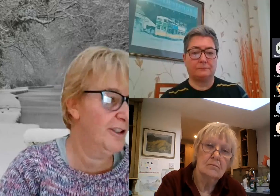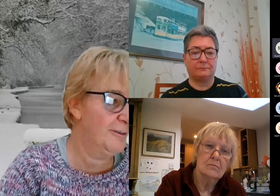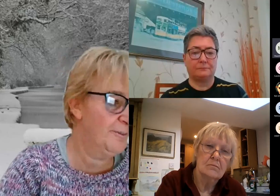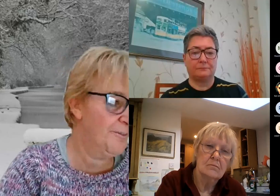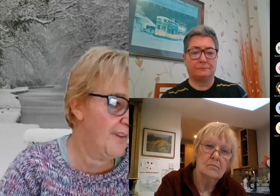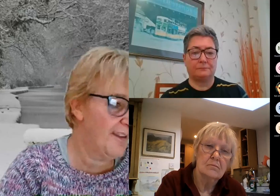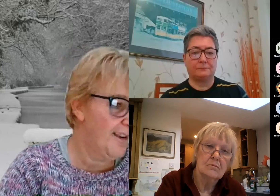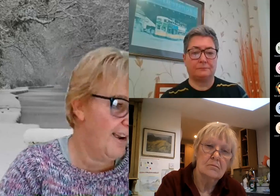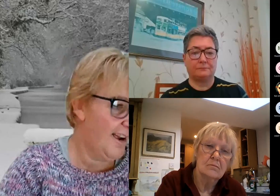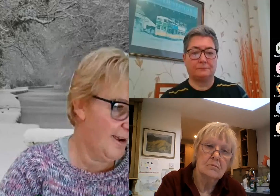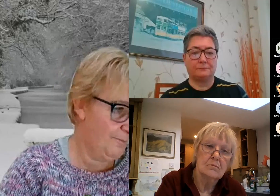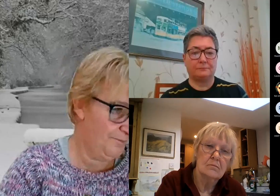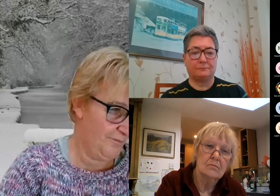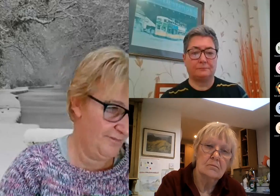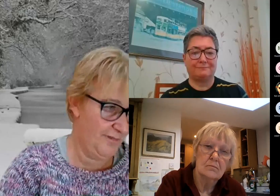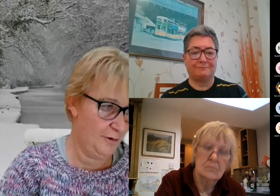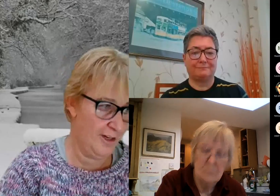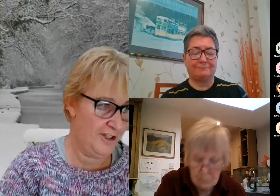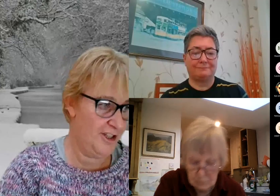Thanks, Malcolm.